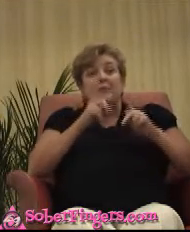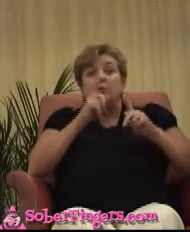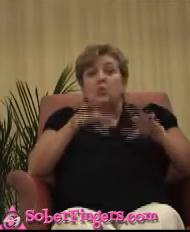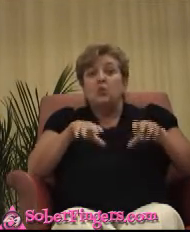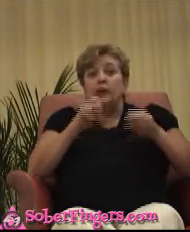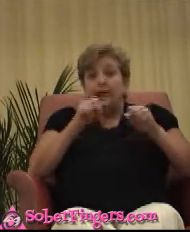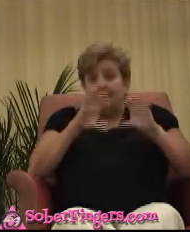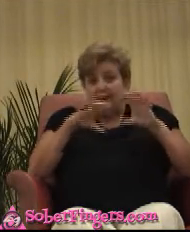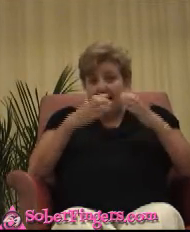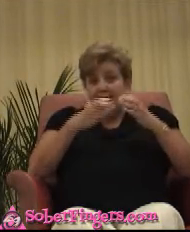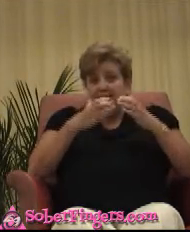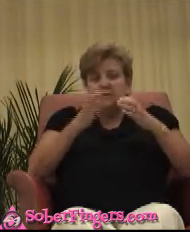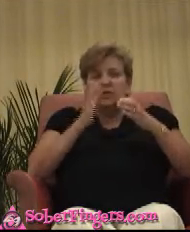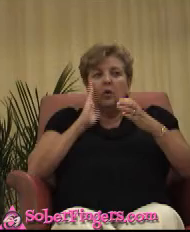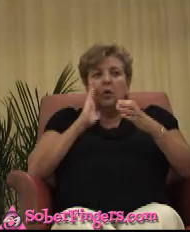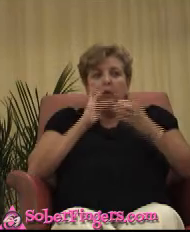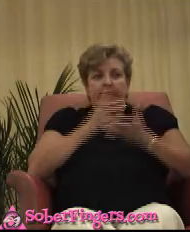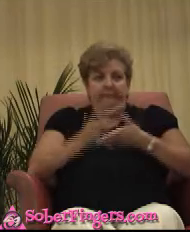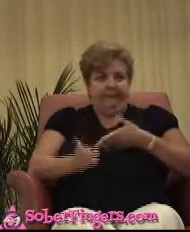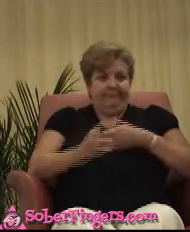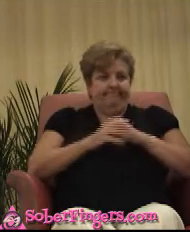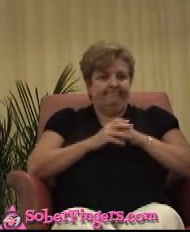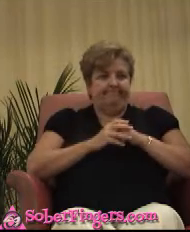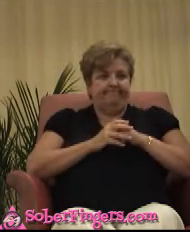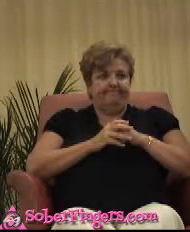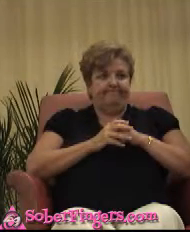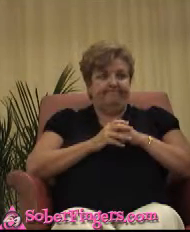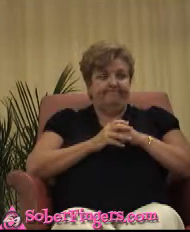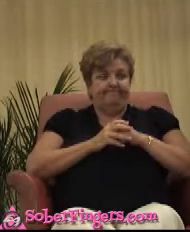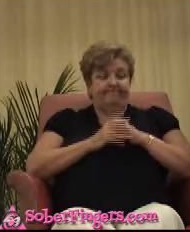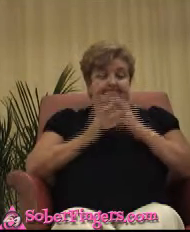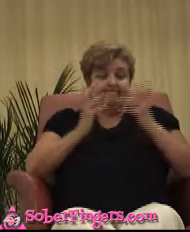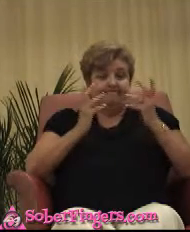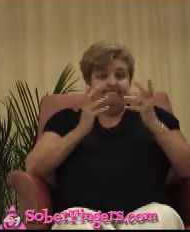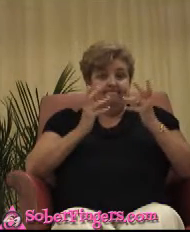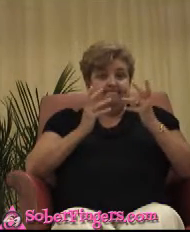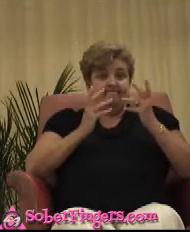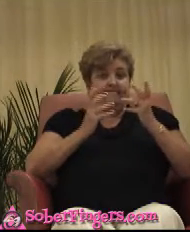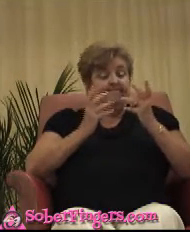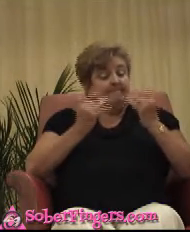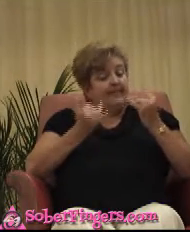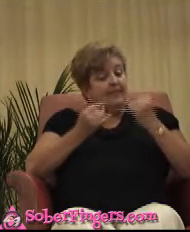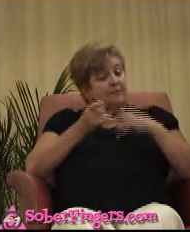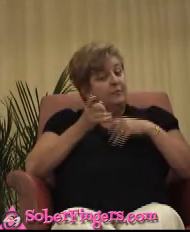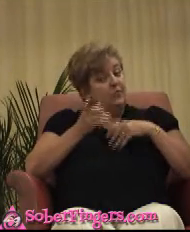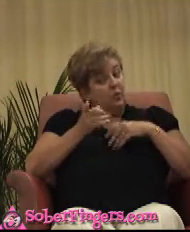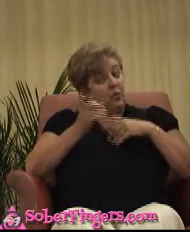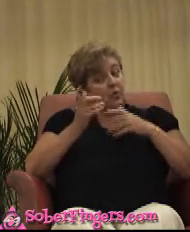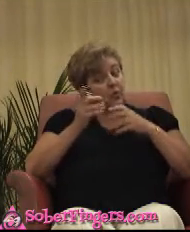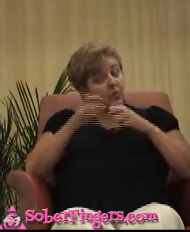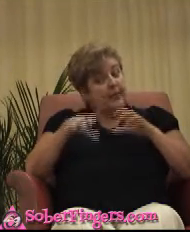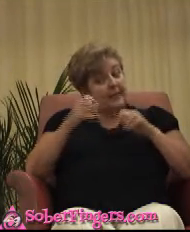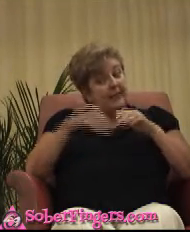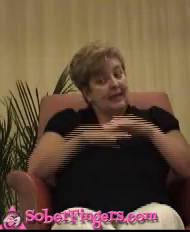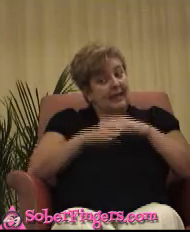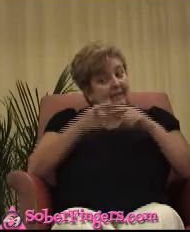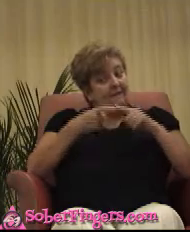out. And you're one of a handful that's coming in from the back door, the enlisted side, with no